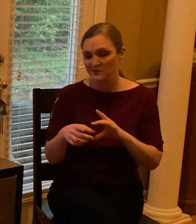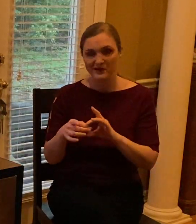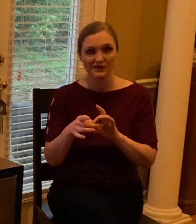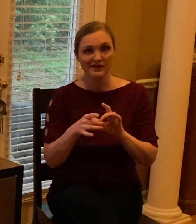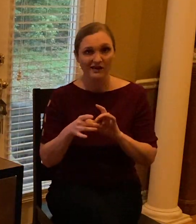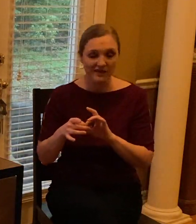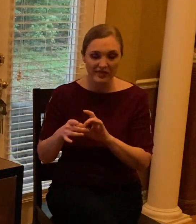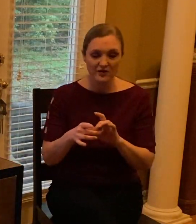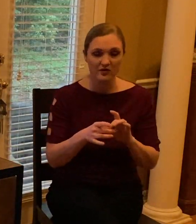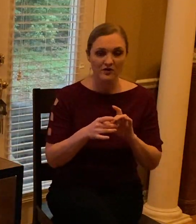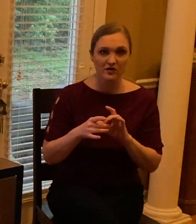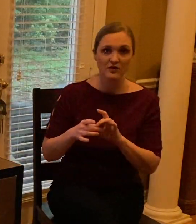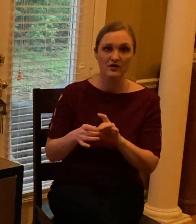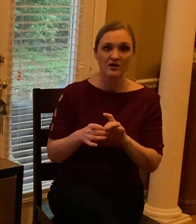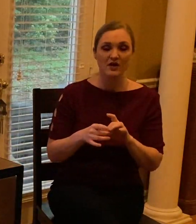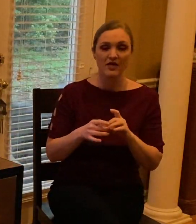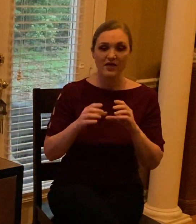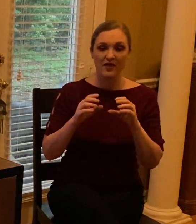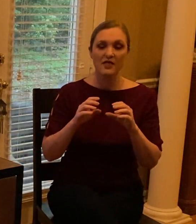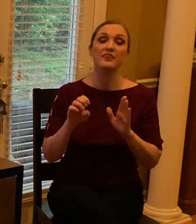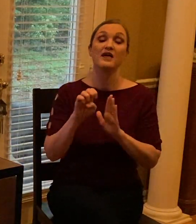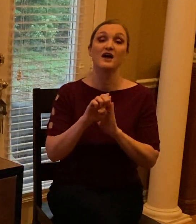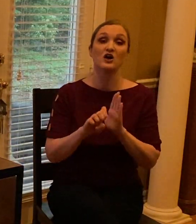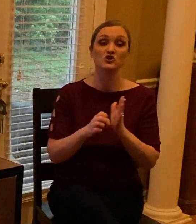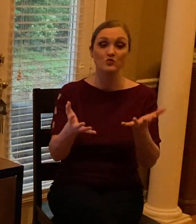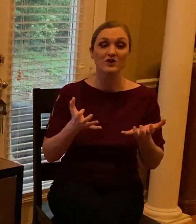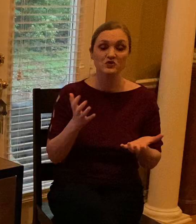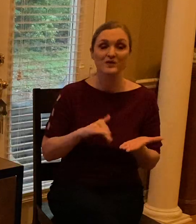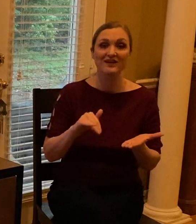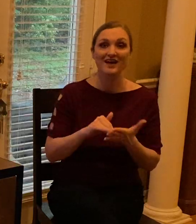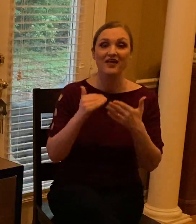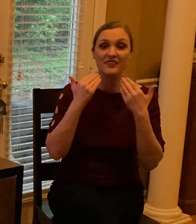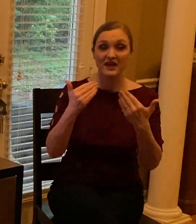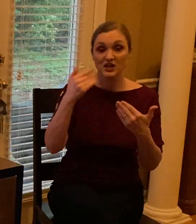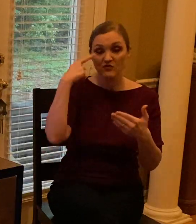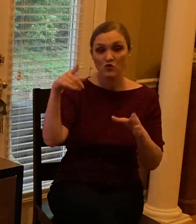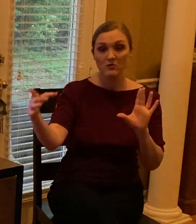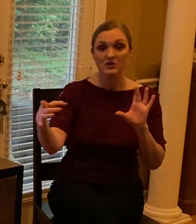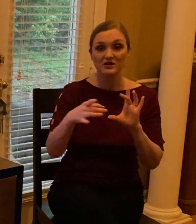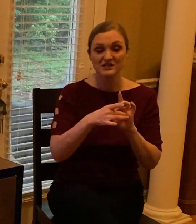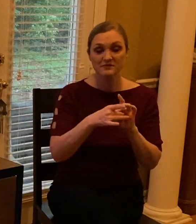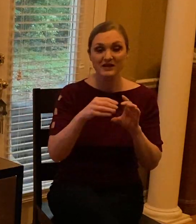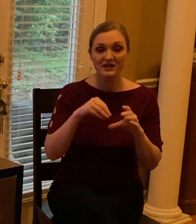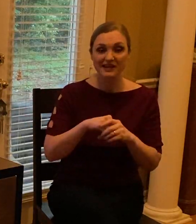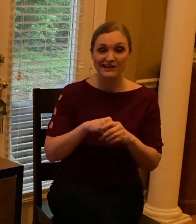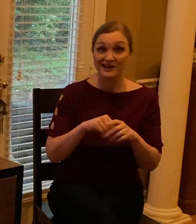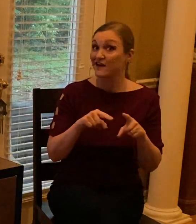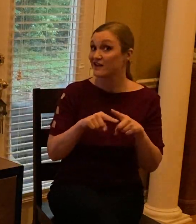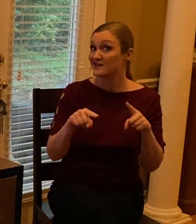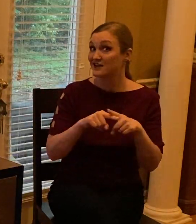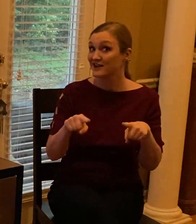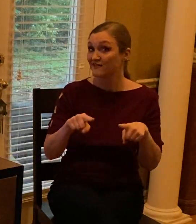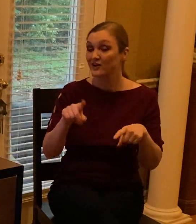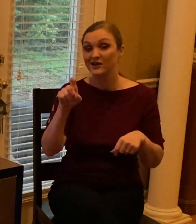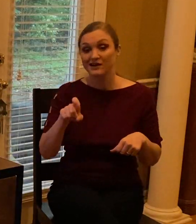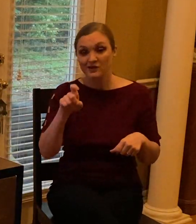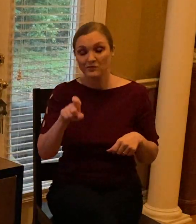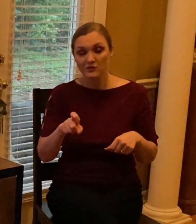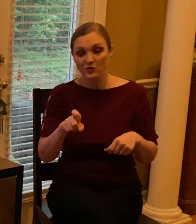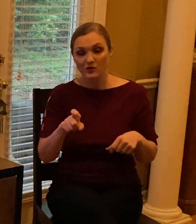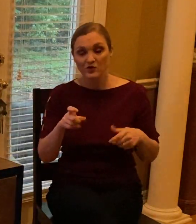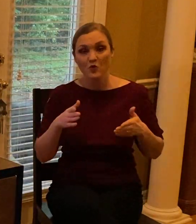worship together, the elders want to again thank you for participating in an unusual but necessary way